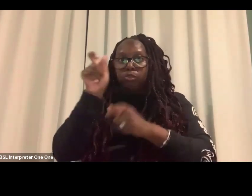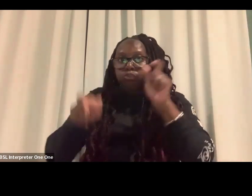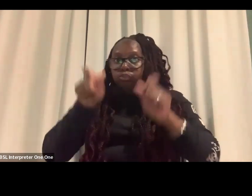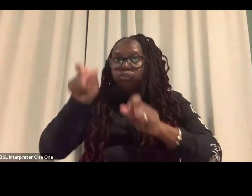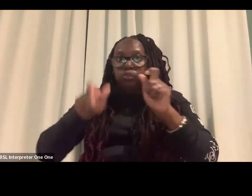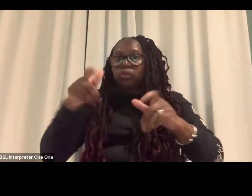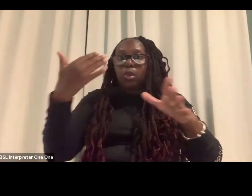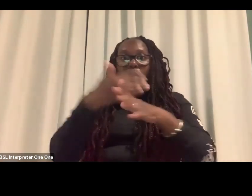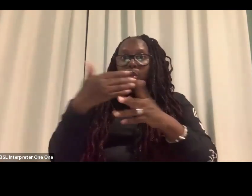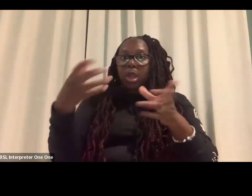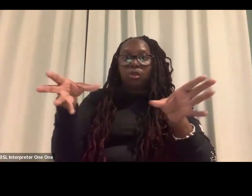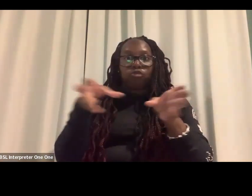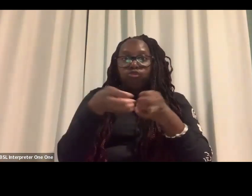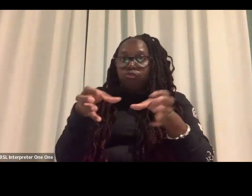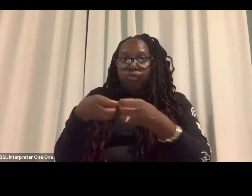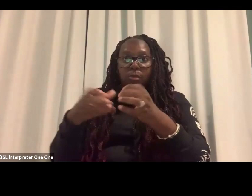with